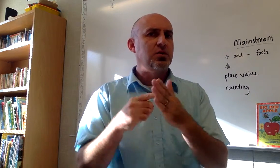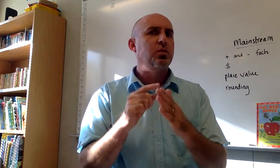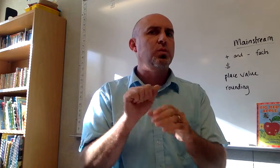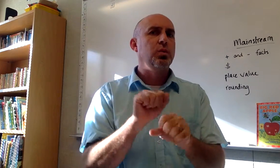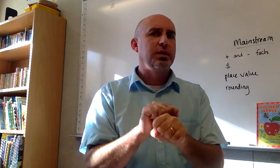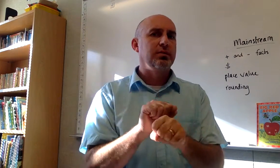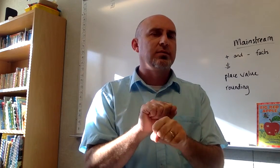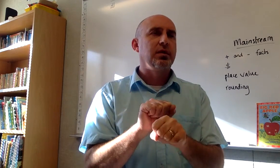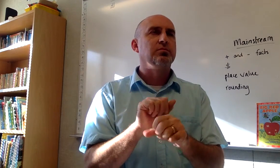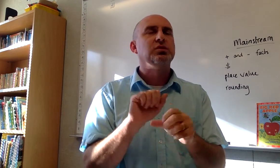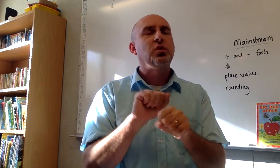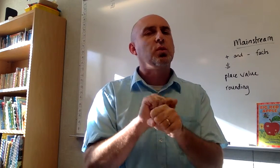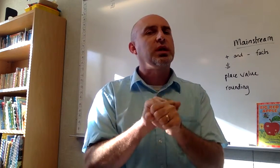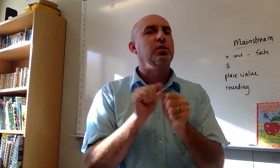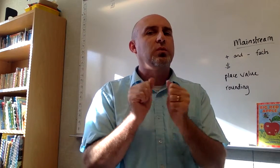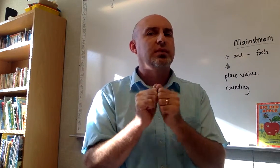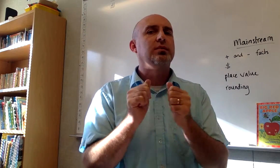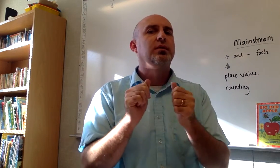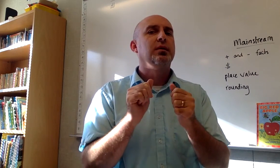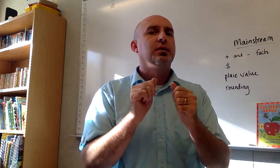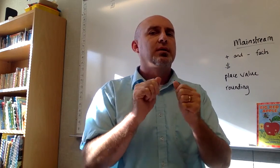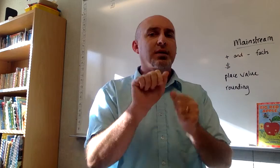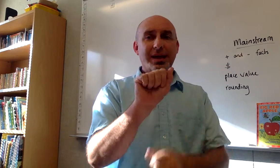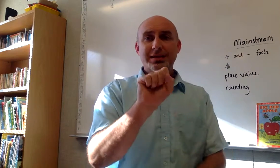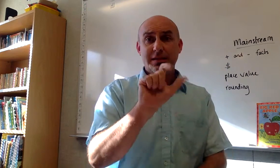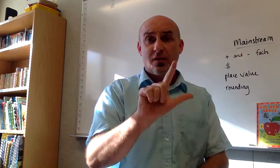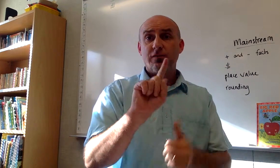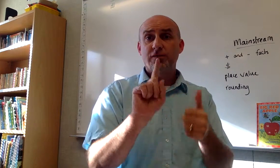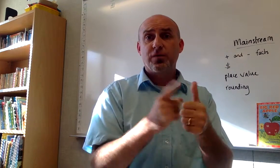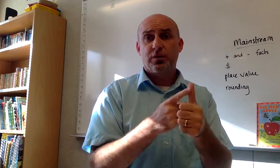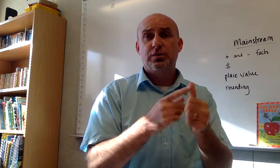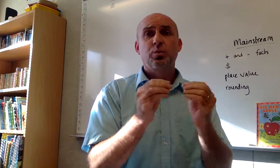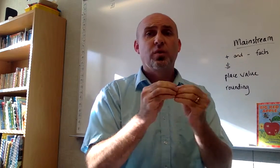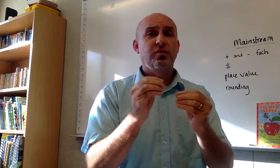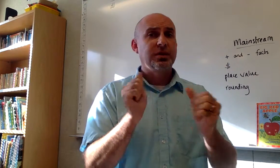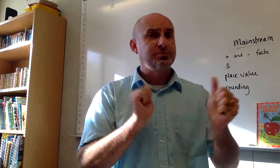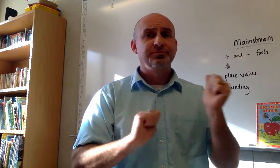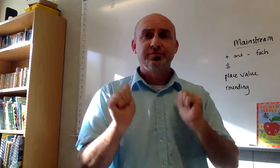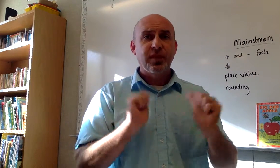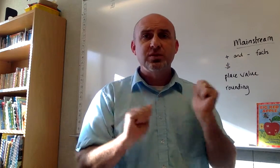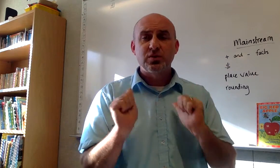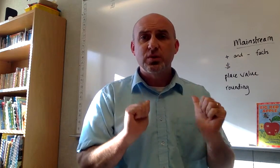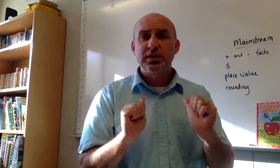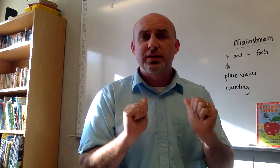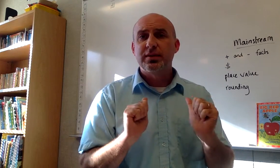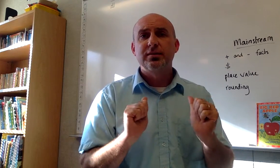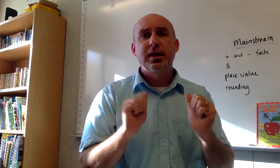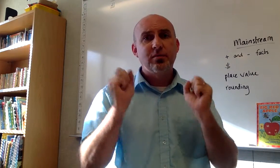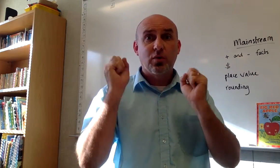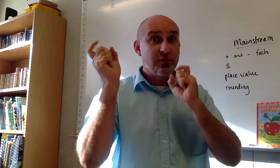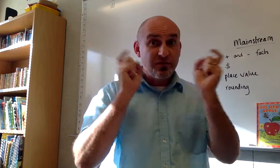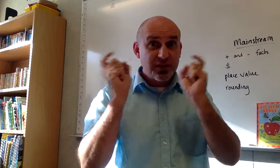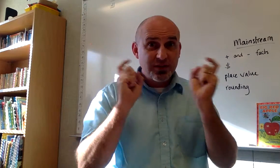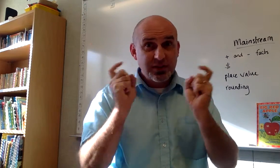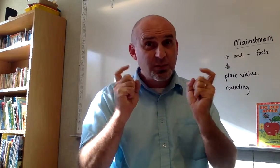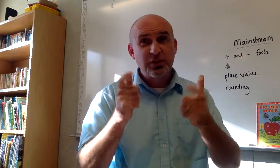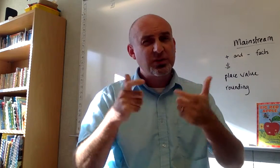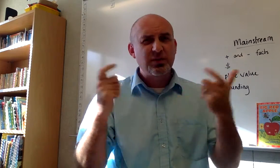start working with ASL first, more of a storytelling and more of a facial expression, kind